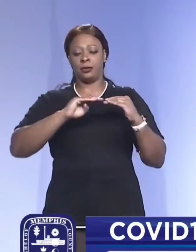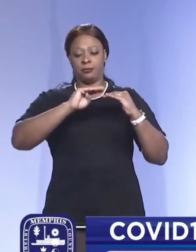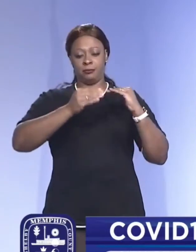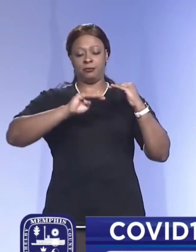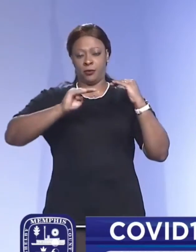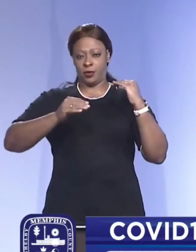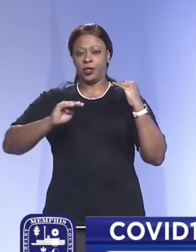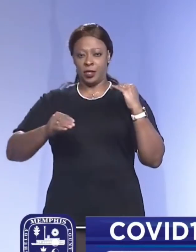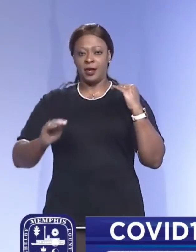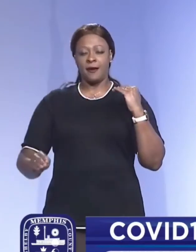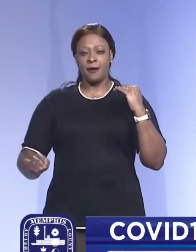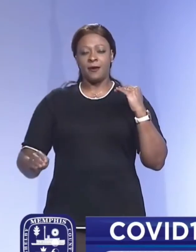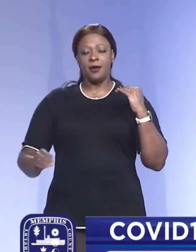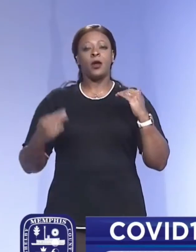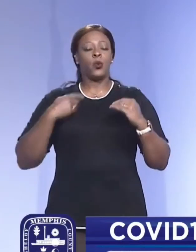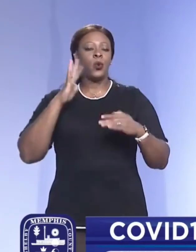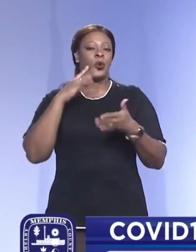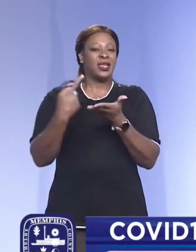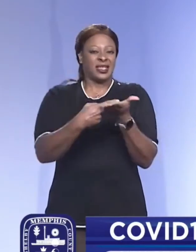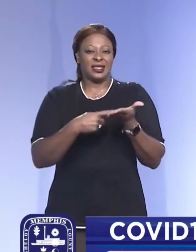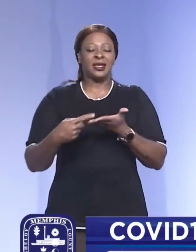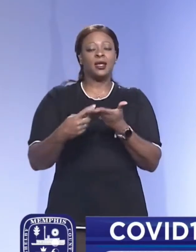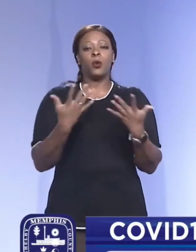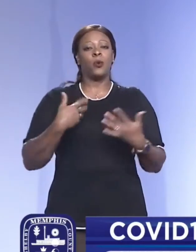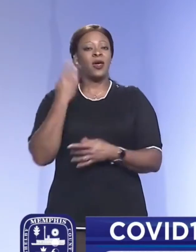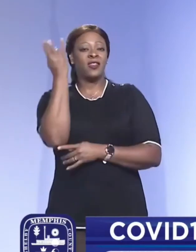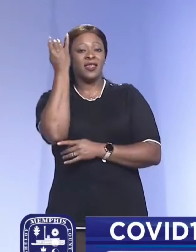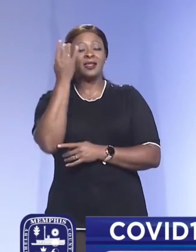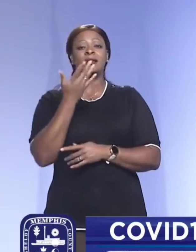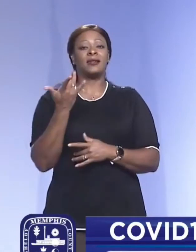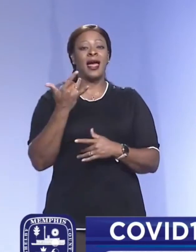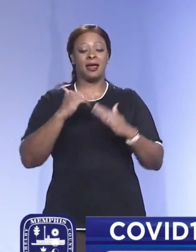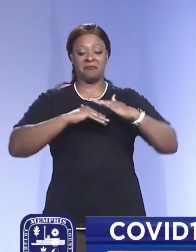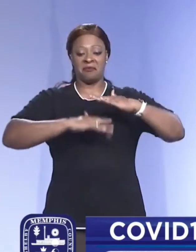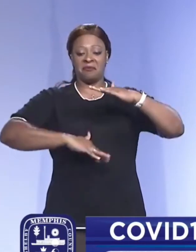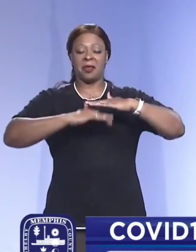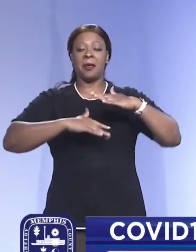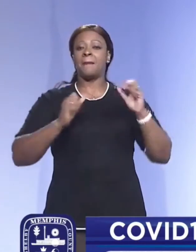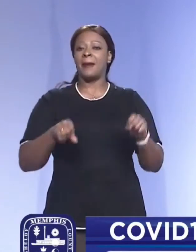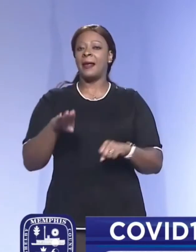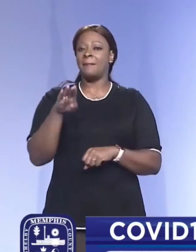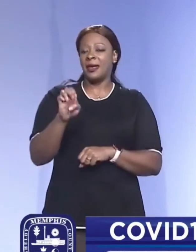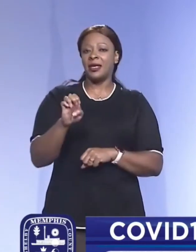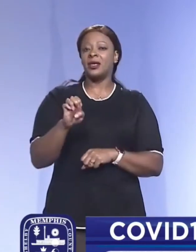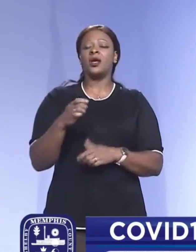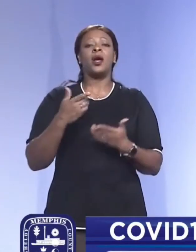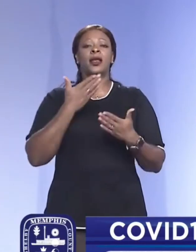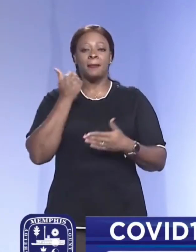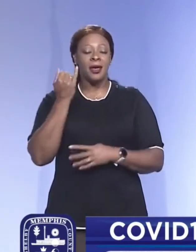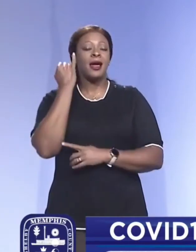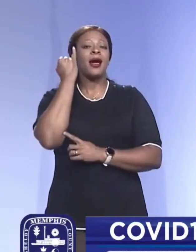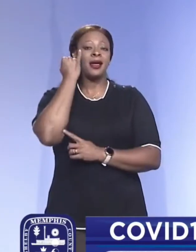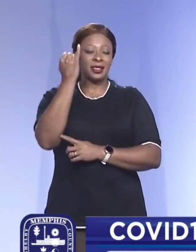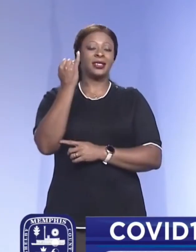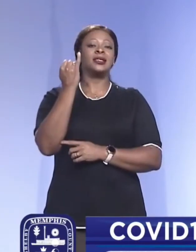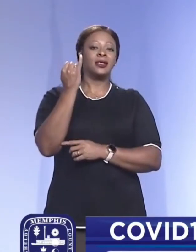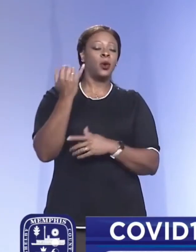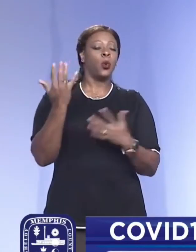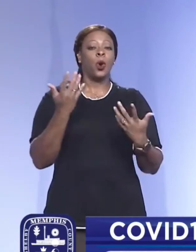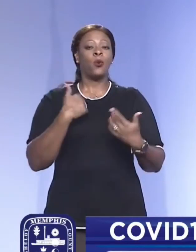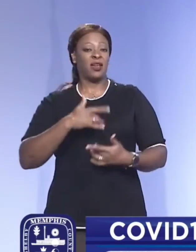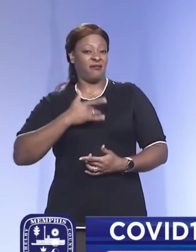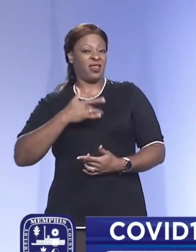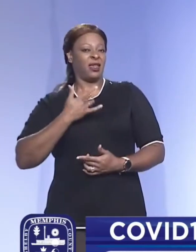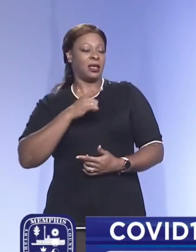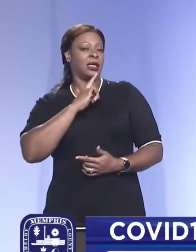down. And again, we're discussing what we think maybe the threshold values might be, and when we've got a better idea of what we think would